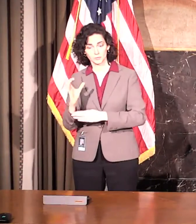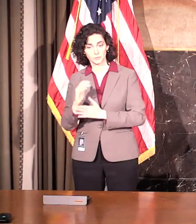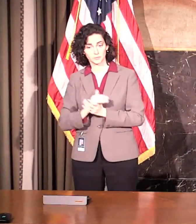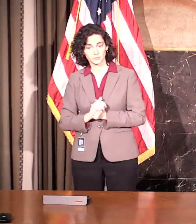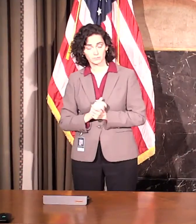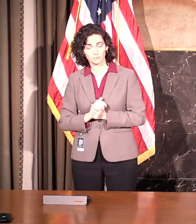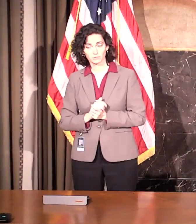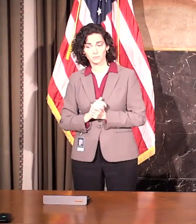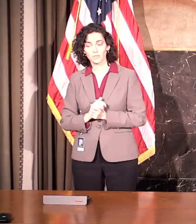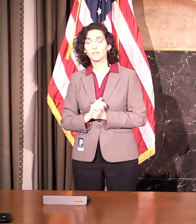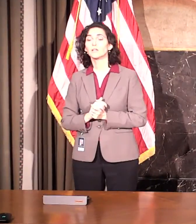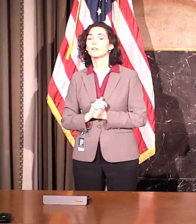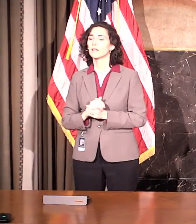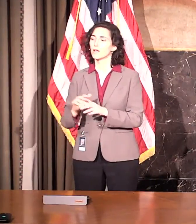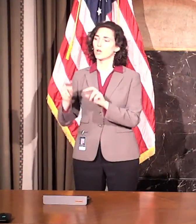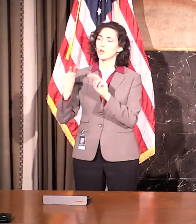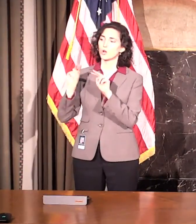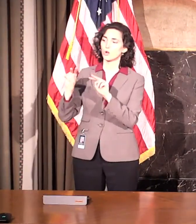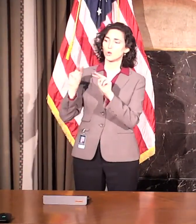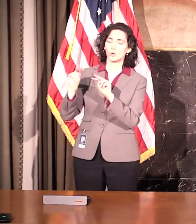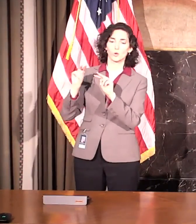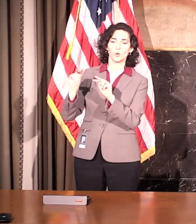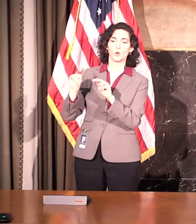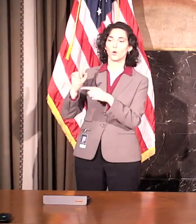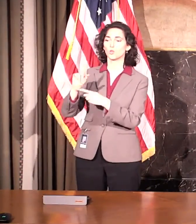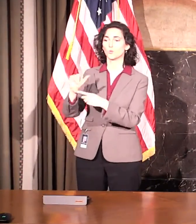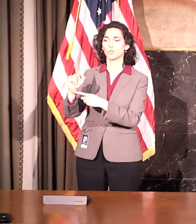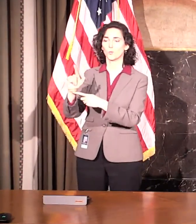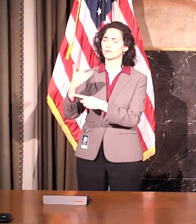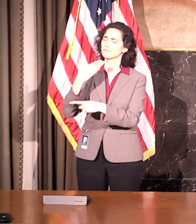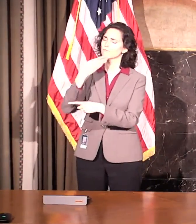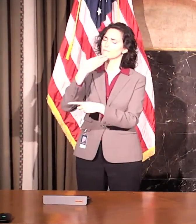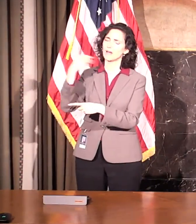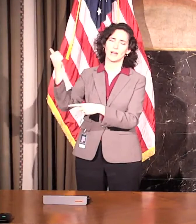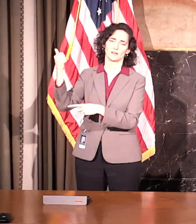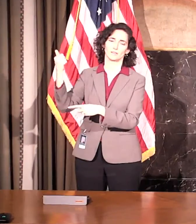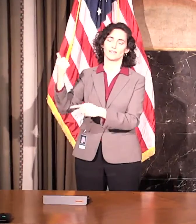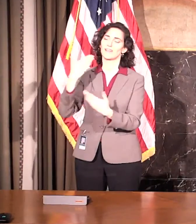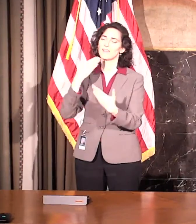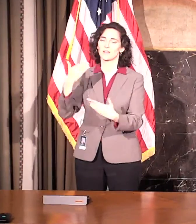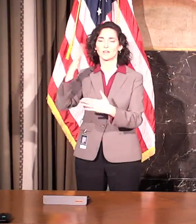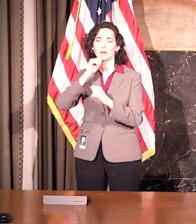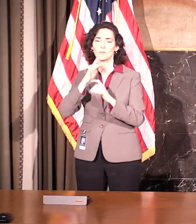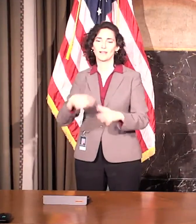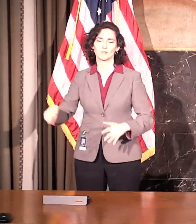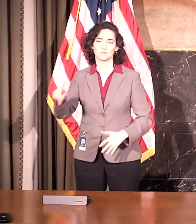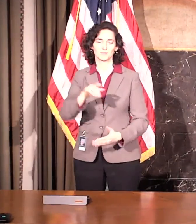And then let's look forward to a much, much better 2021. Thank you all, and God bless.